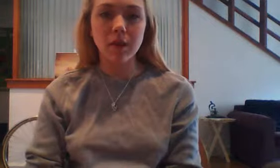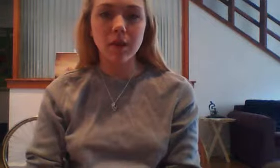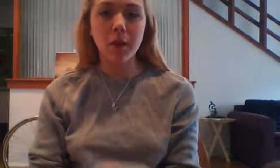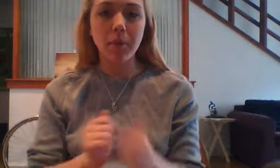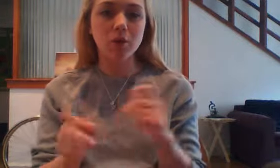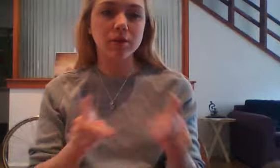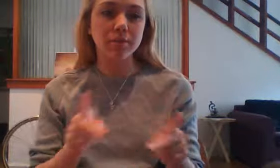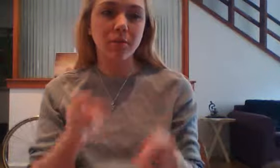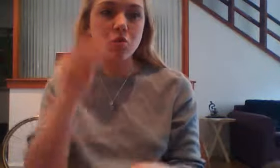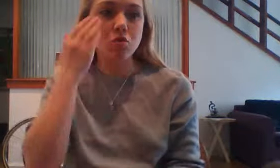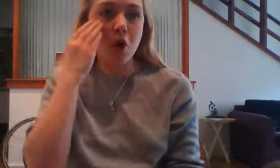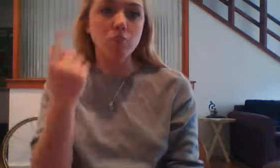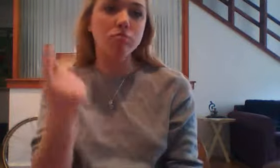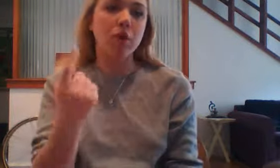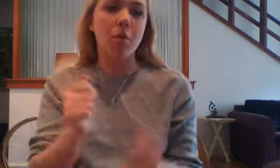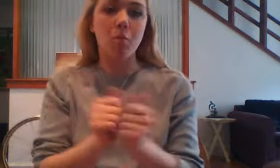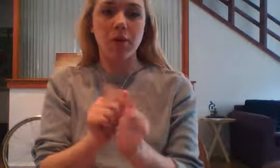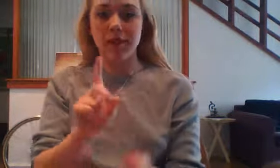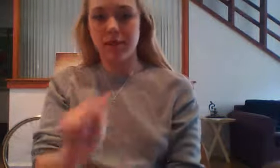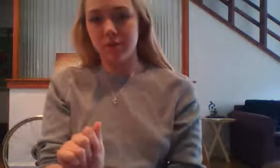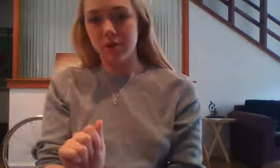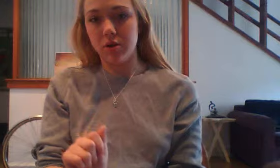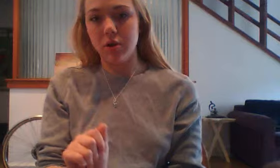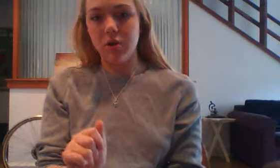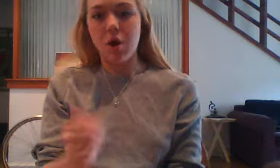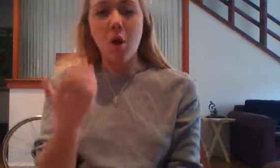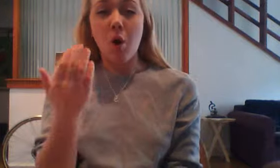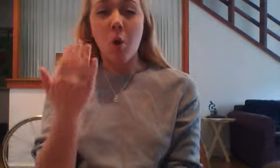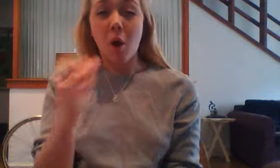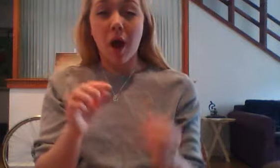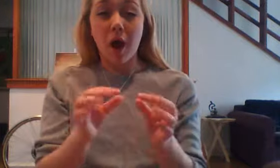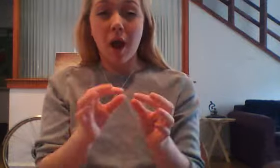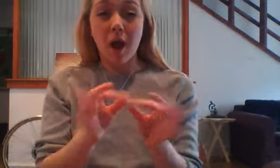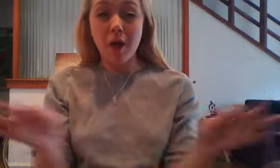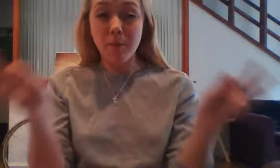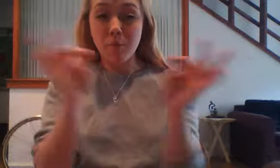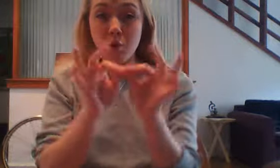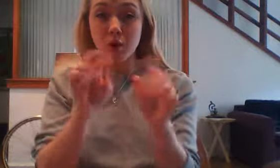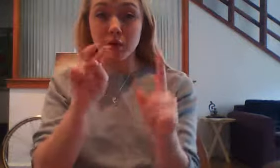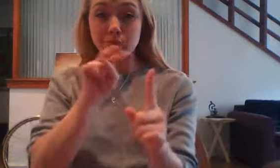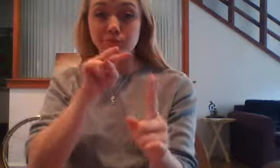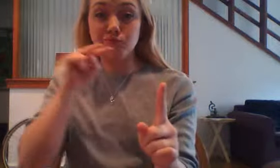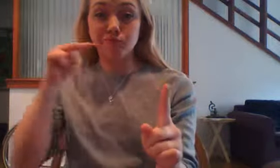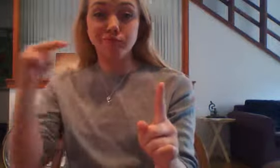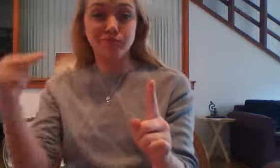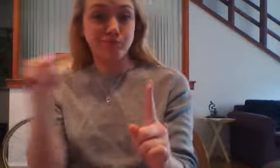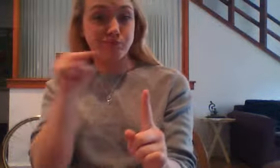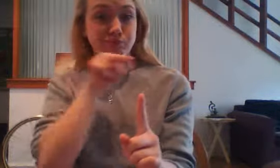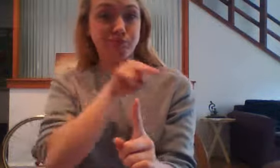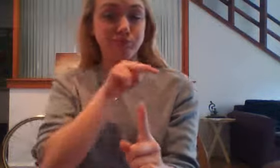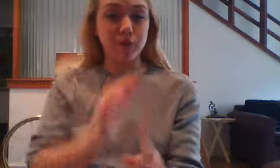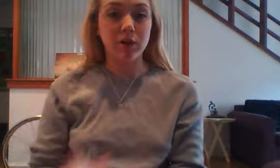So why is reframing disability so important? Why is accessibility so important? Well, I think what has happened is